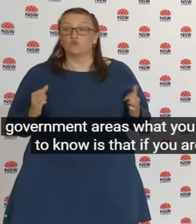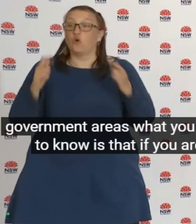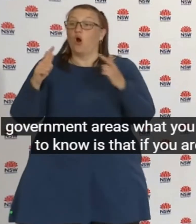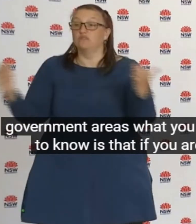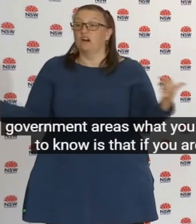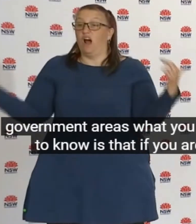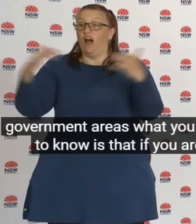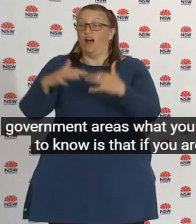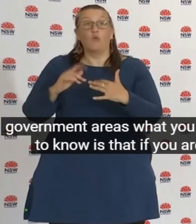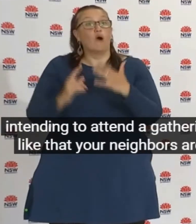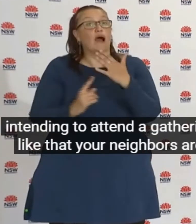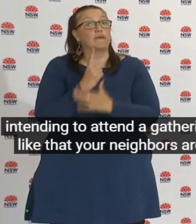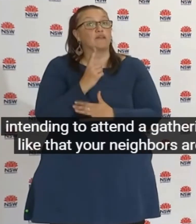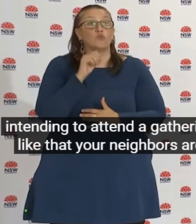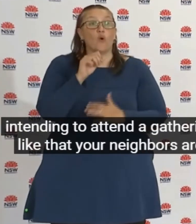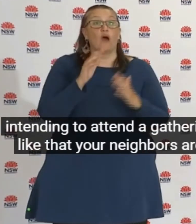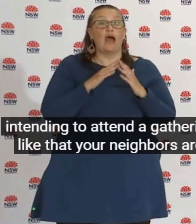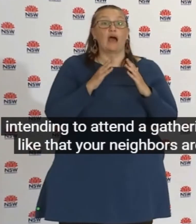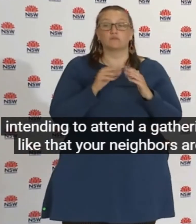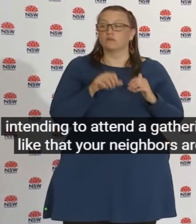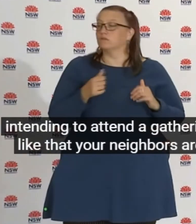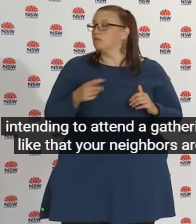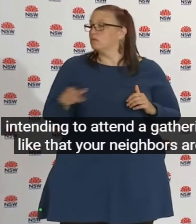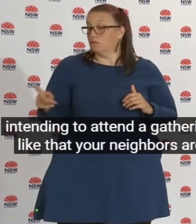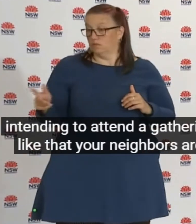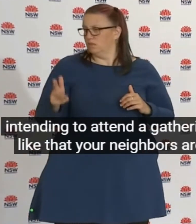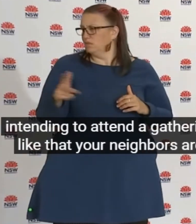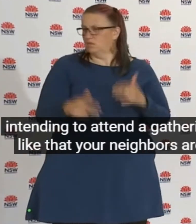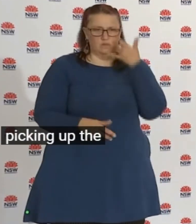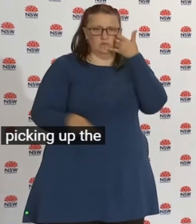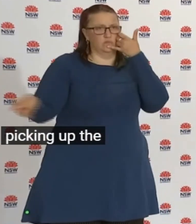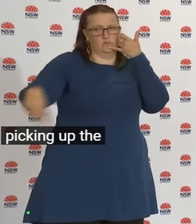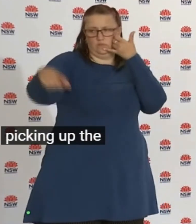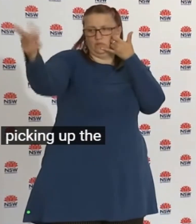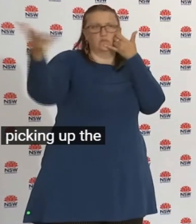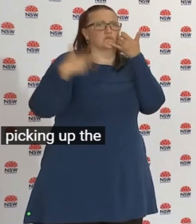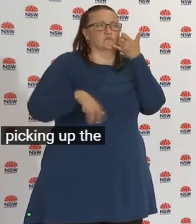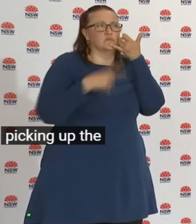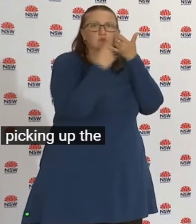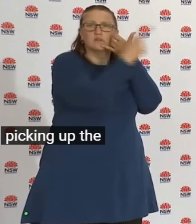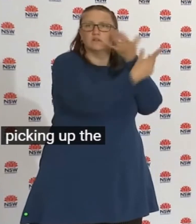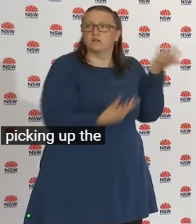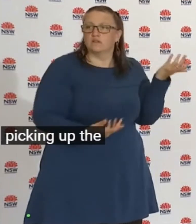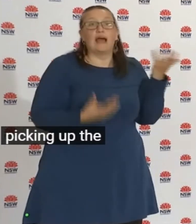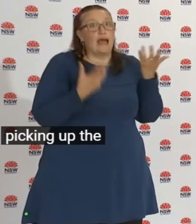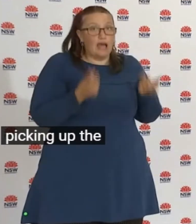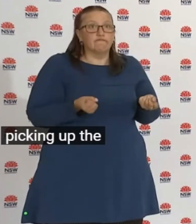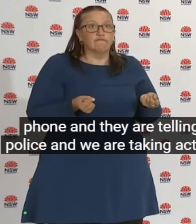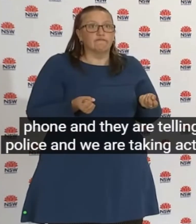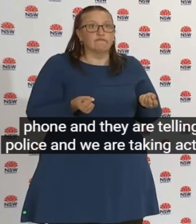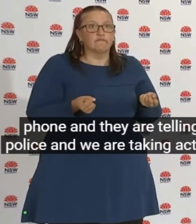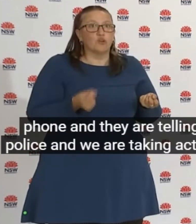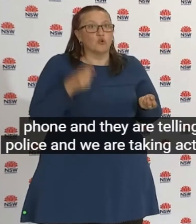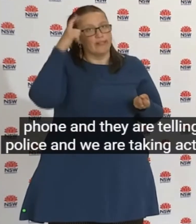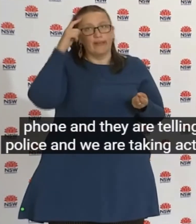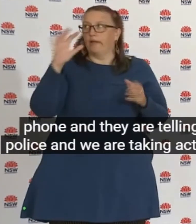neighbours are picking up the phone and they are telling police, and we are taking action. So again, I remind you, do not breach the public health orders. It's vitally important